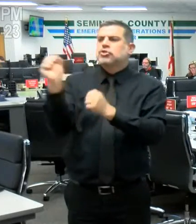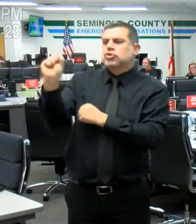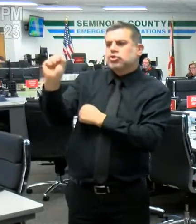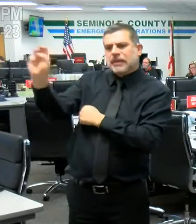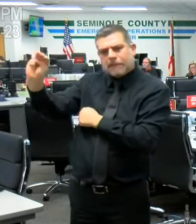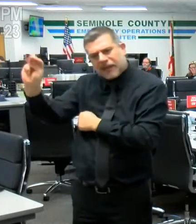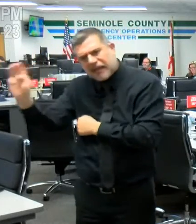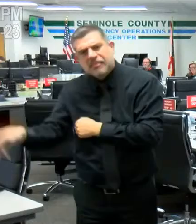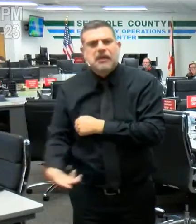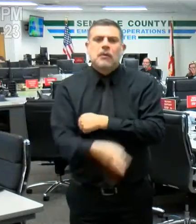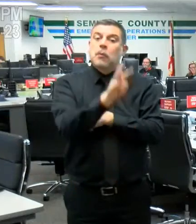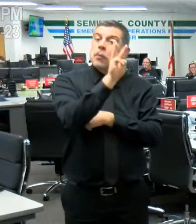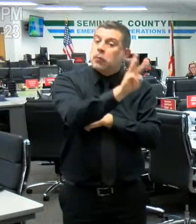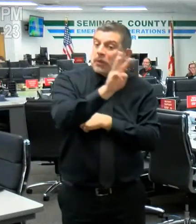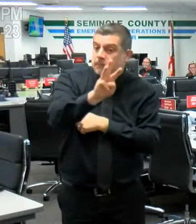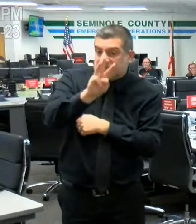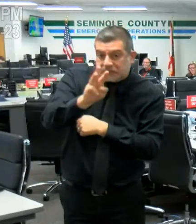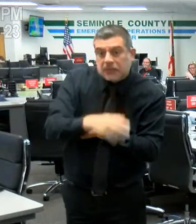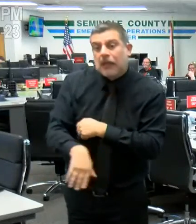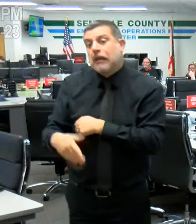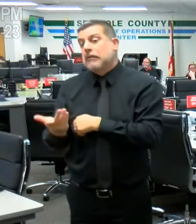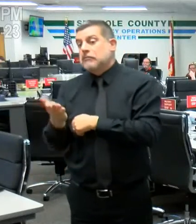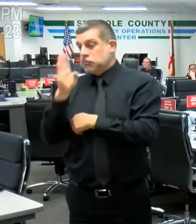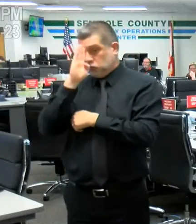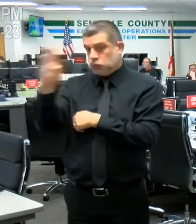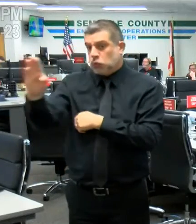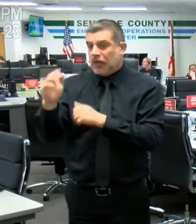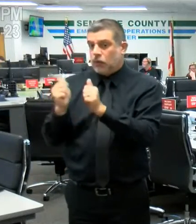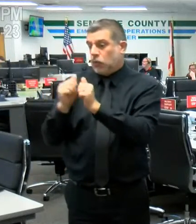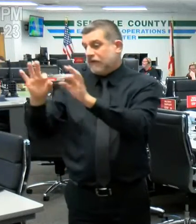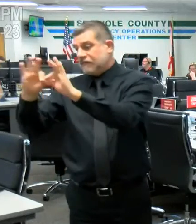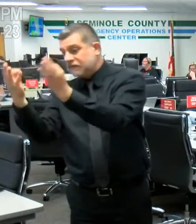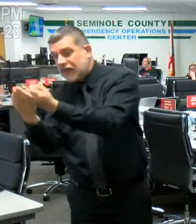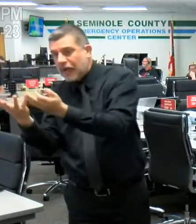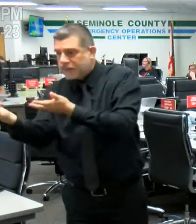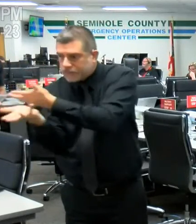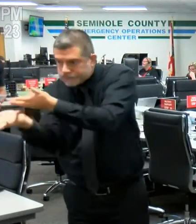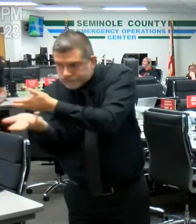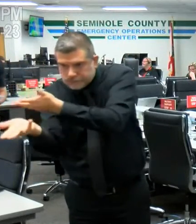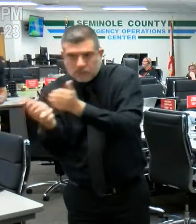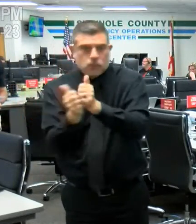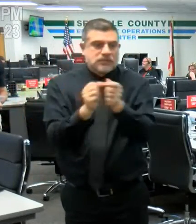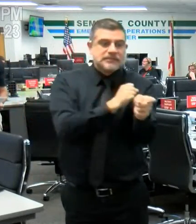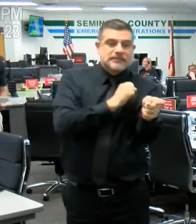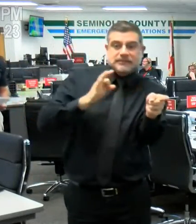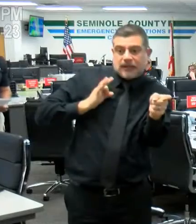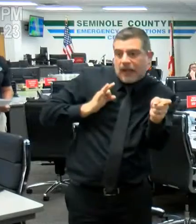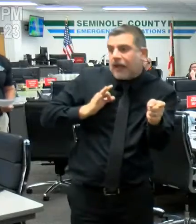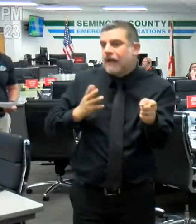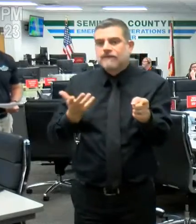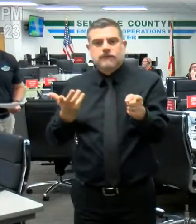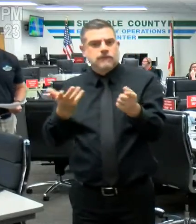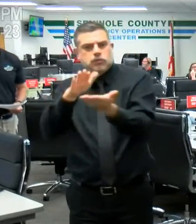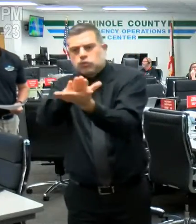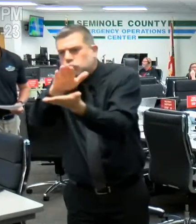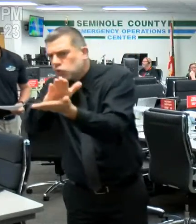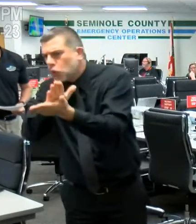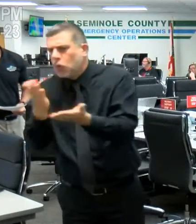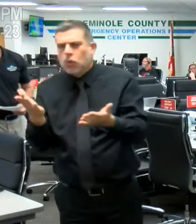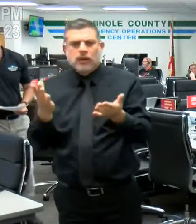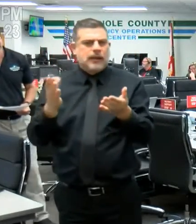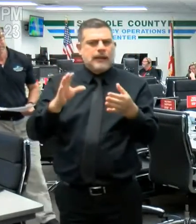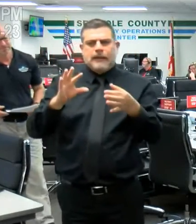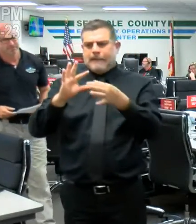with our families and staff through SCPS, School Messenger. So now we'll turn it over to our EOC